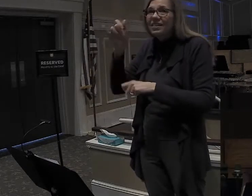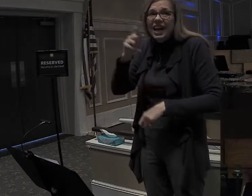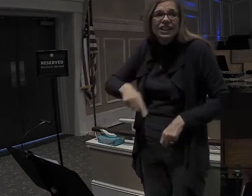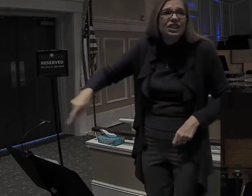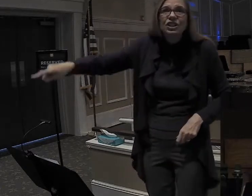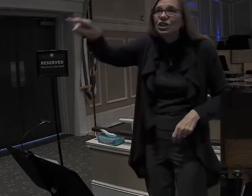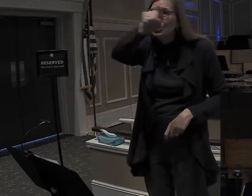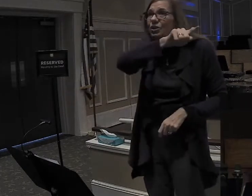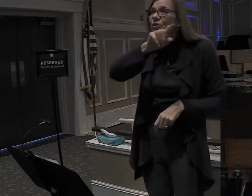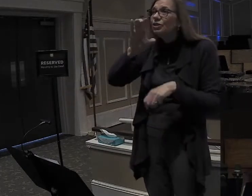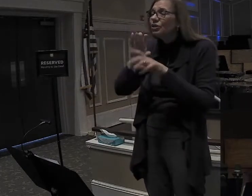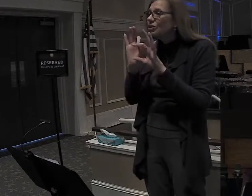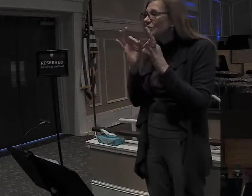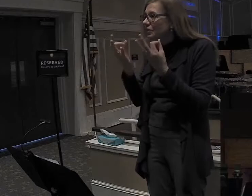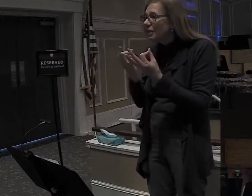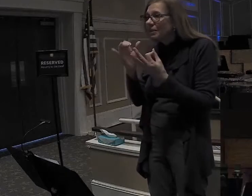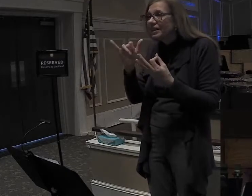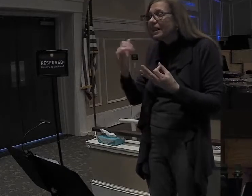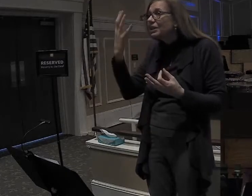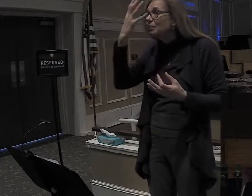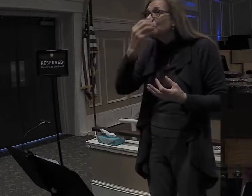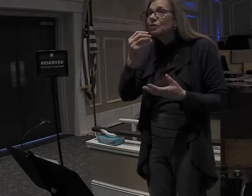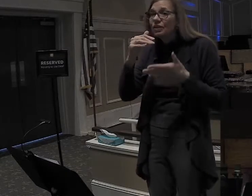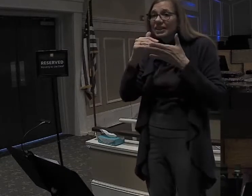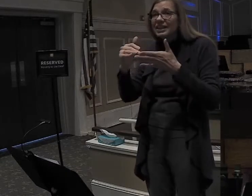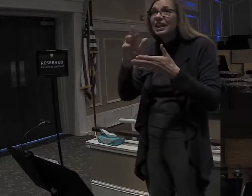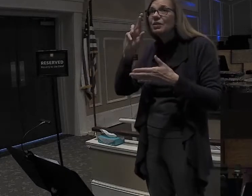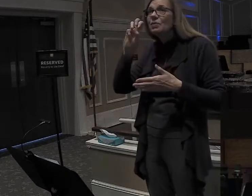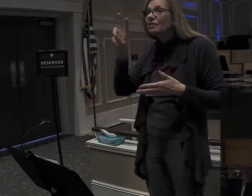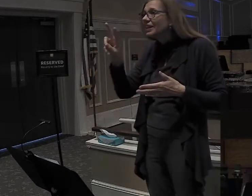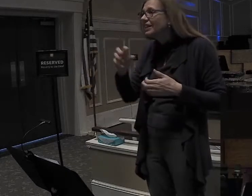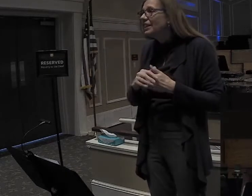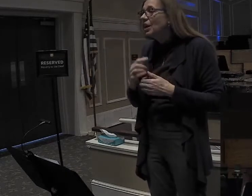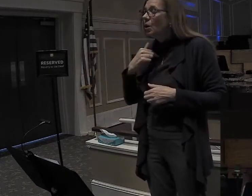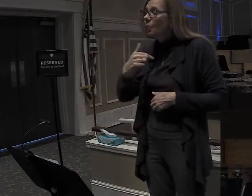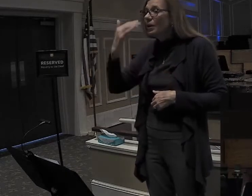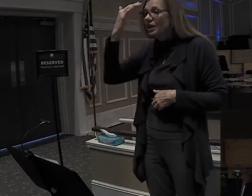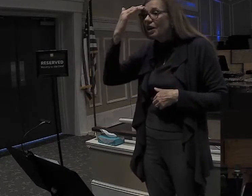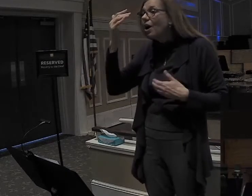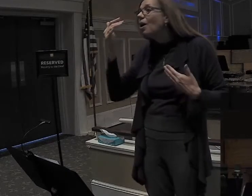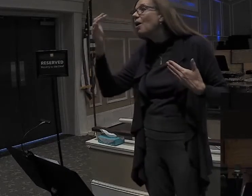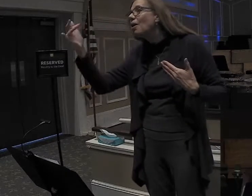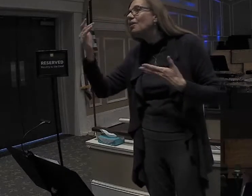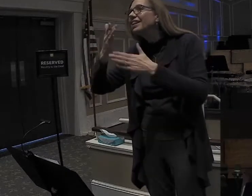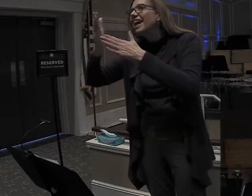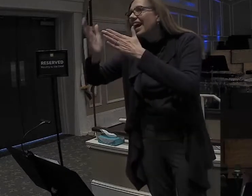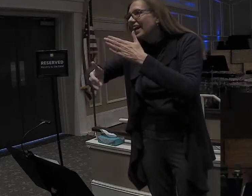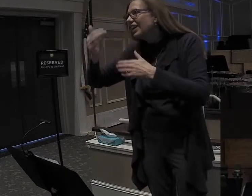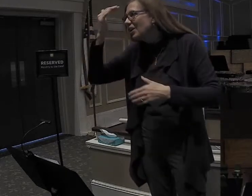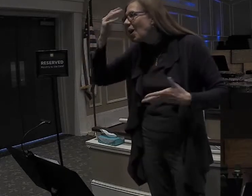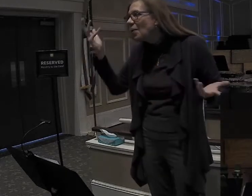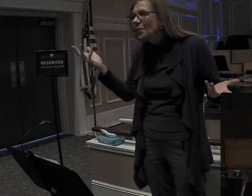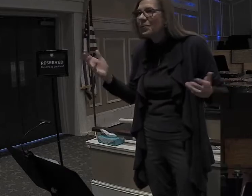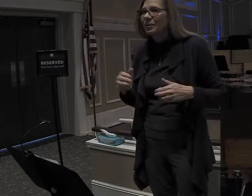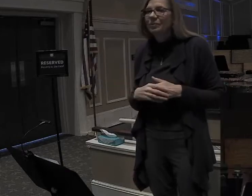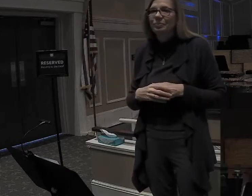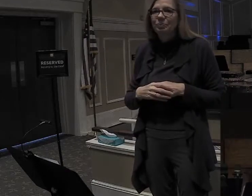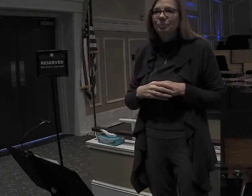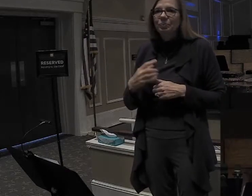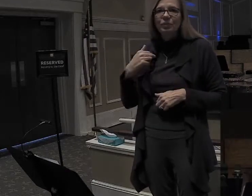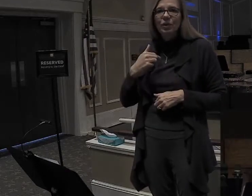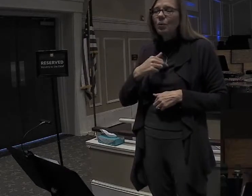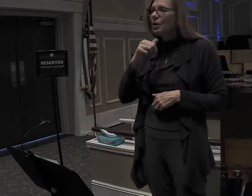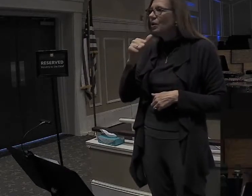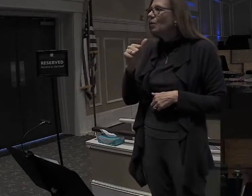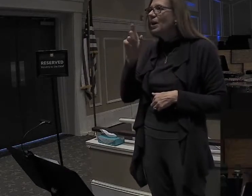Church family, this is the beauty of studying Revelation. We know how this story ends. So we